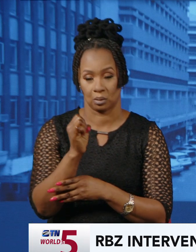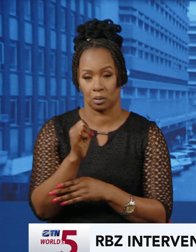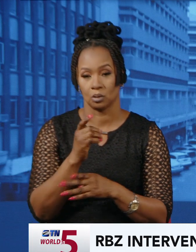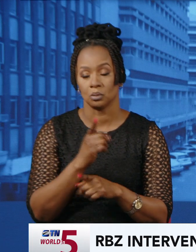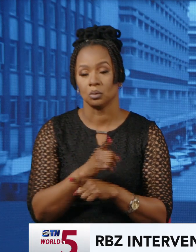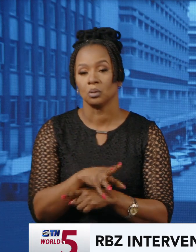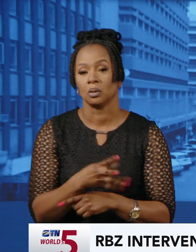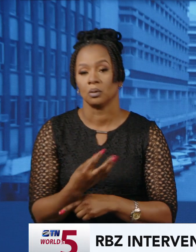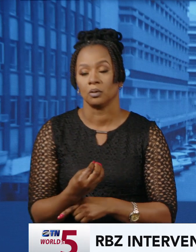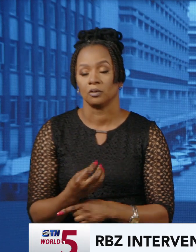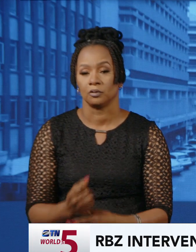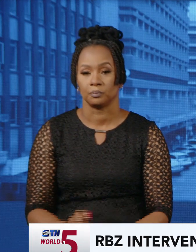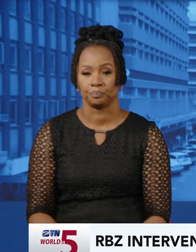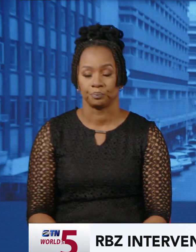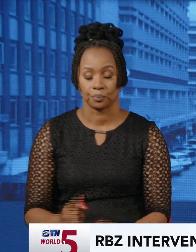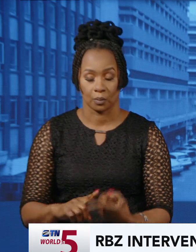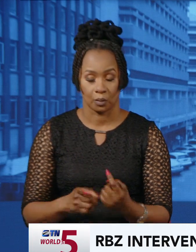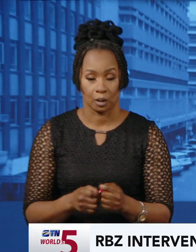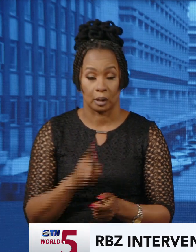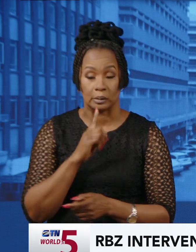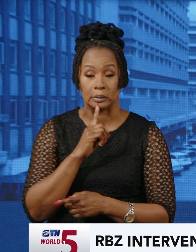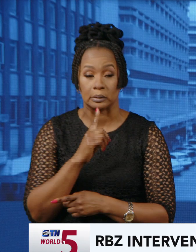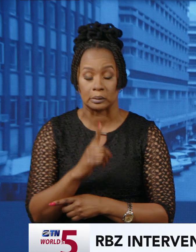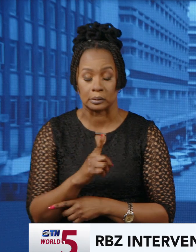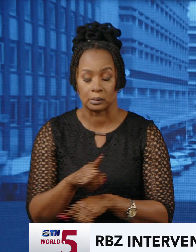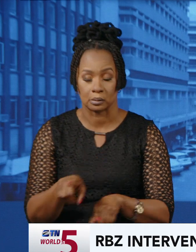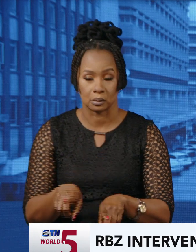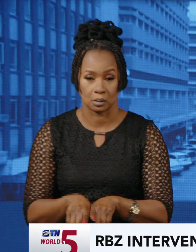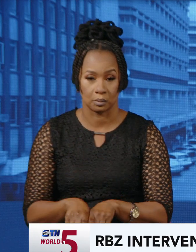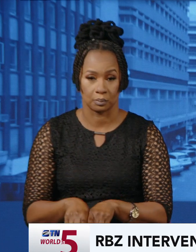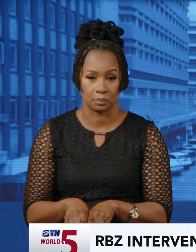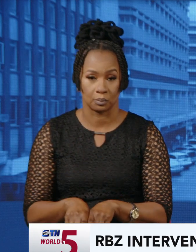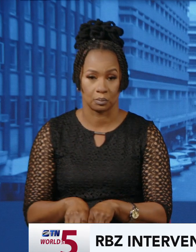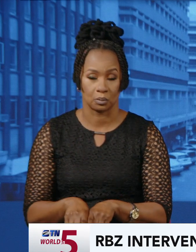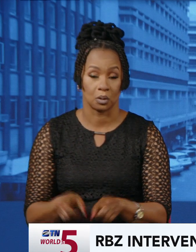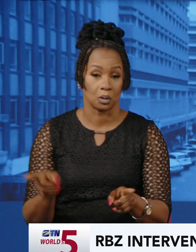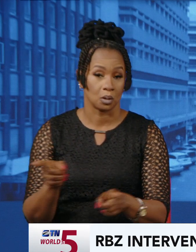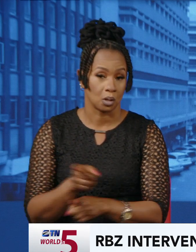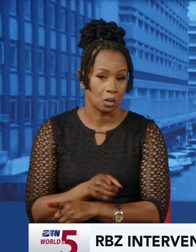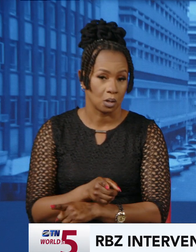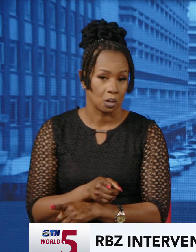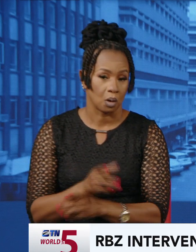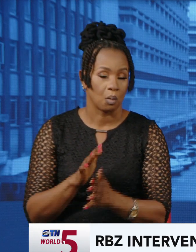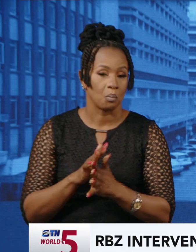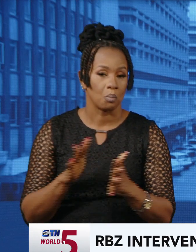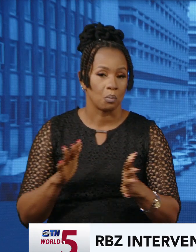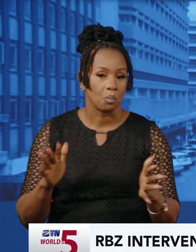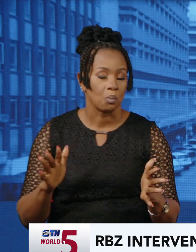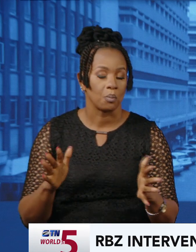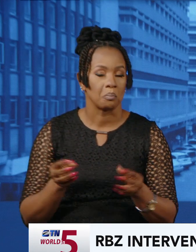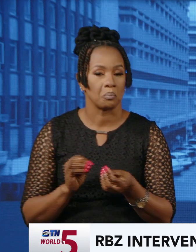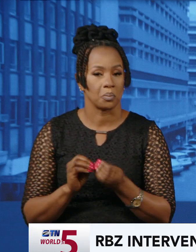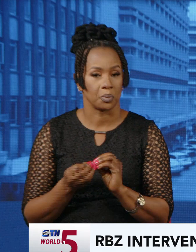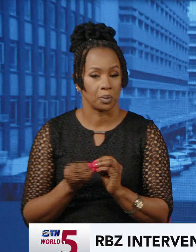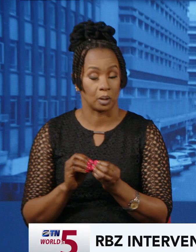place. He also indicated that the codes tend to influence the trading sector to increase prices to mimic the